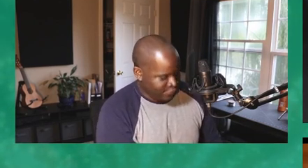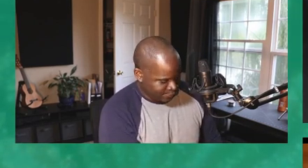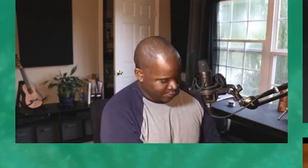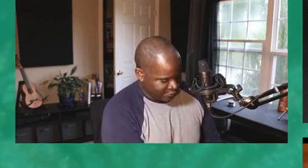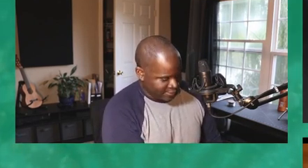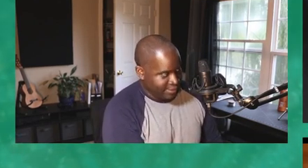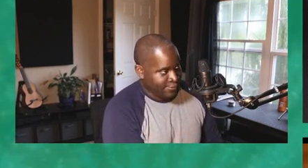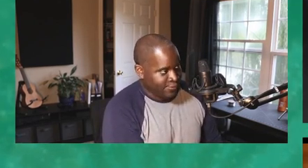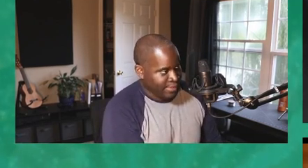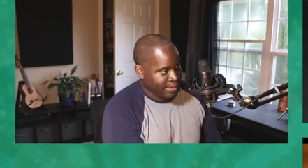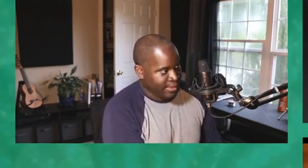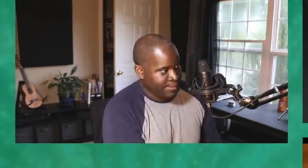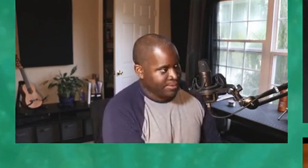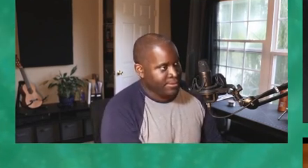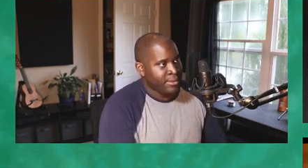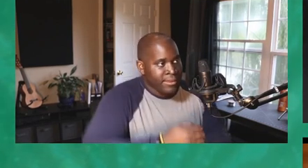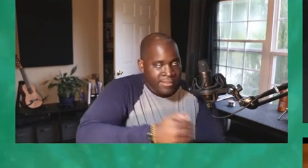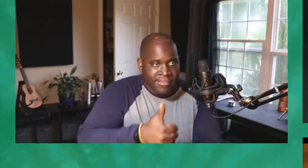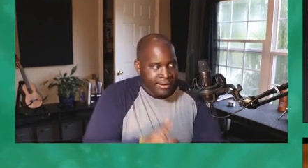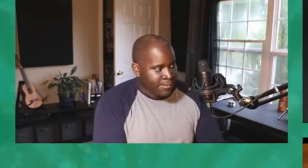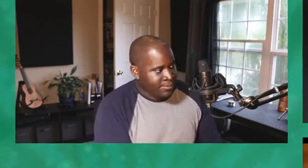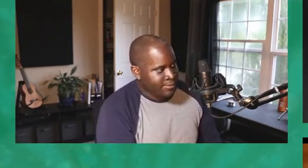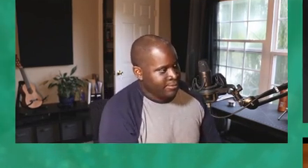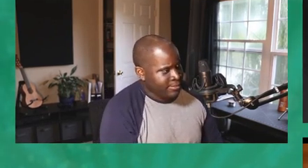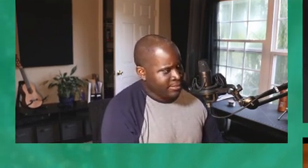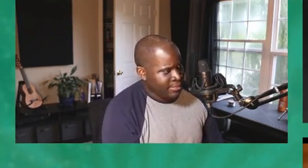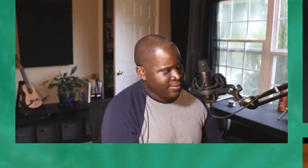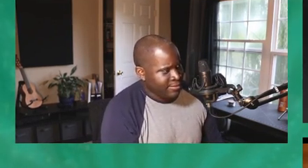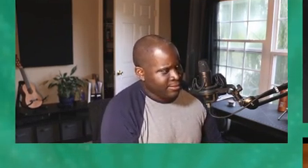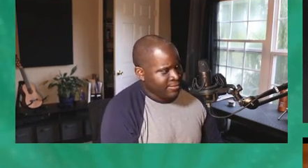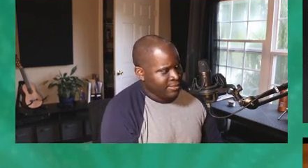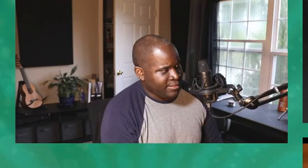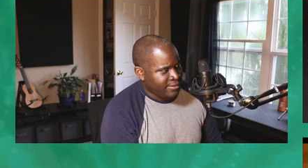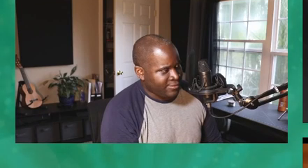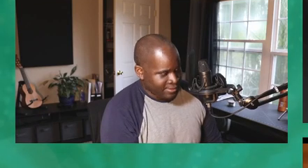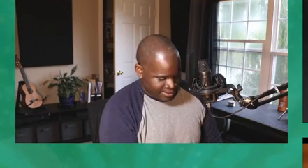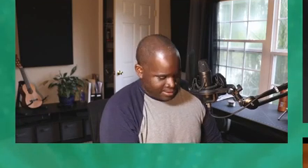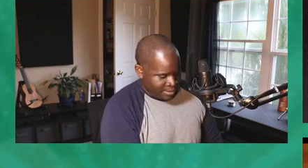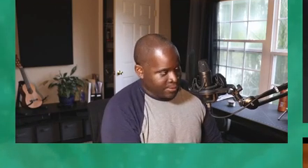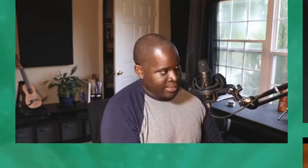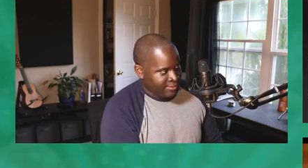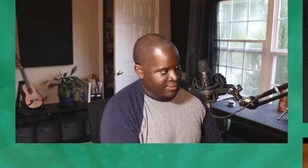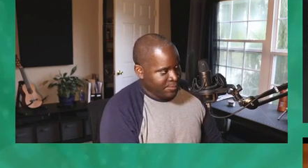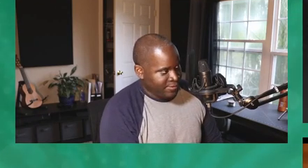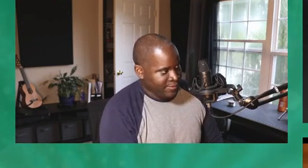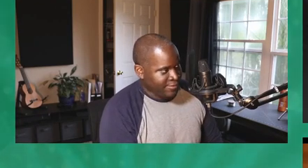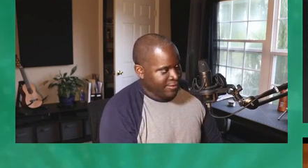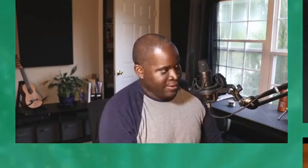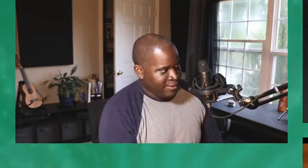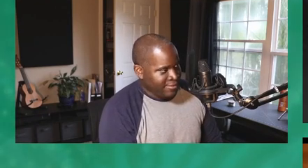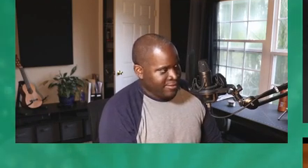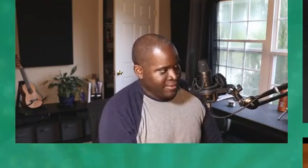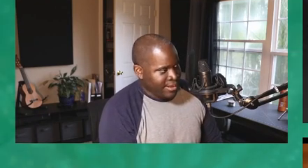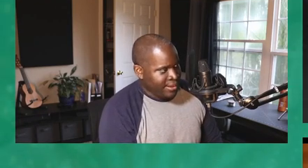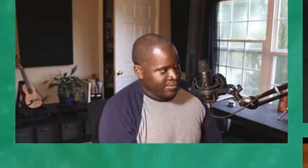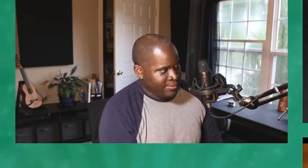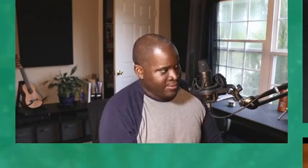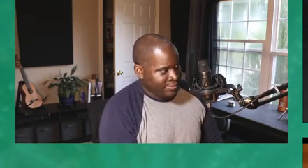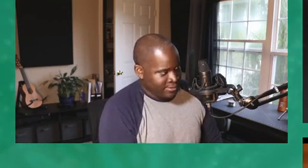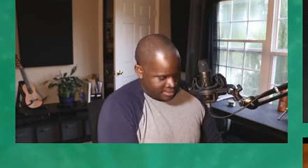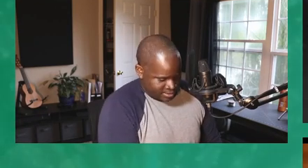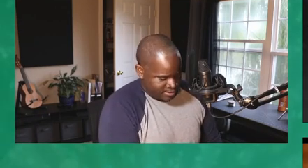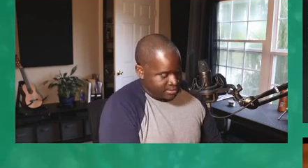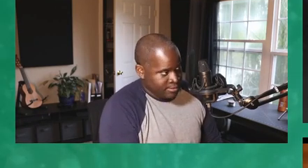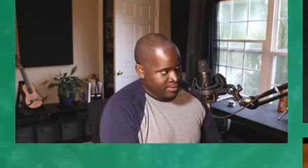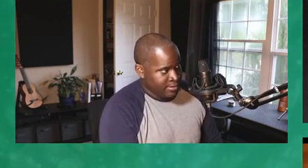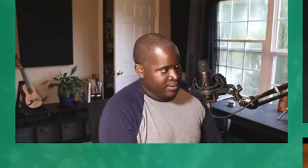set up a search group. I think she's what she's saying. So set up. Let's delete this, and we'll get into the specifics.